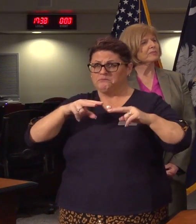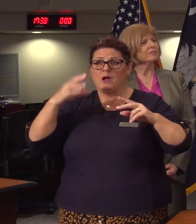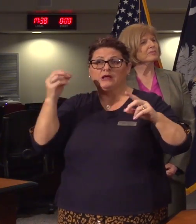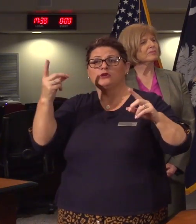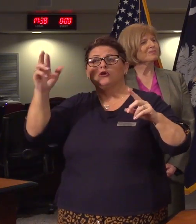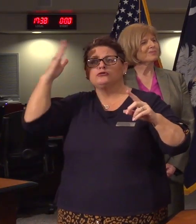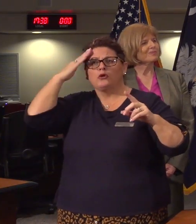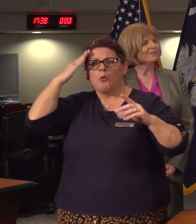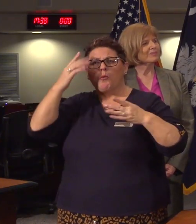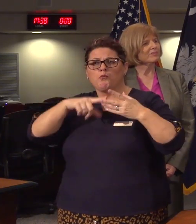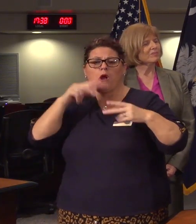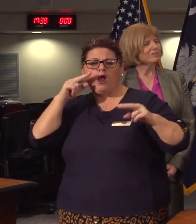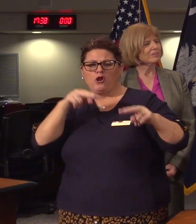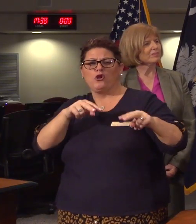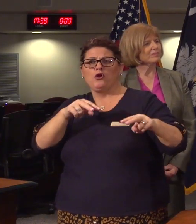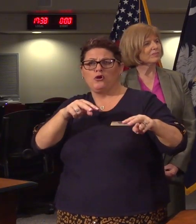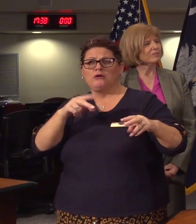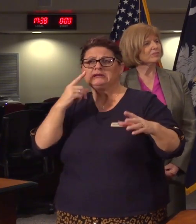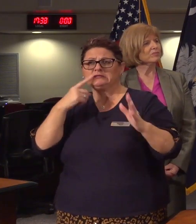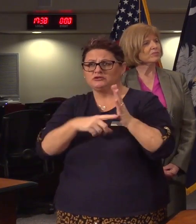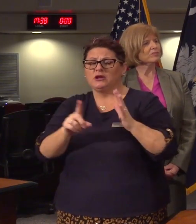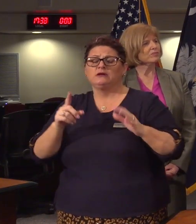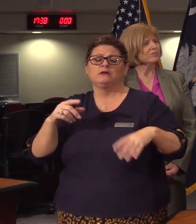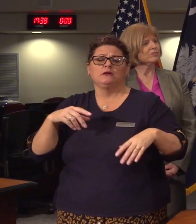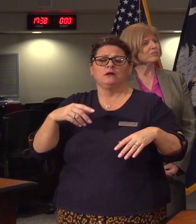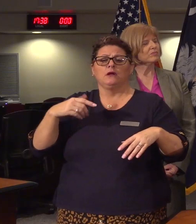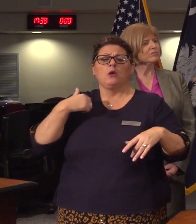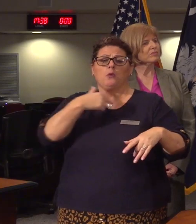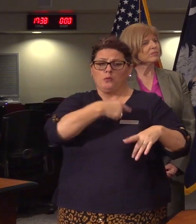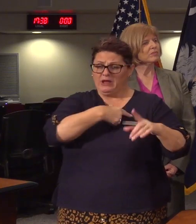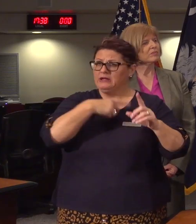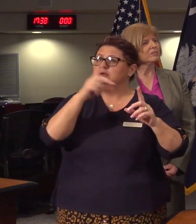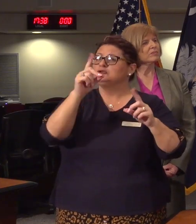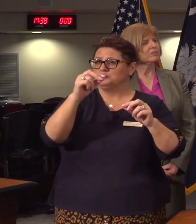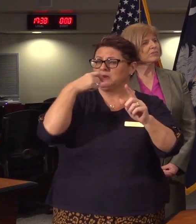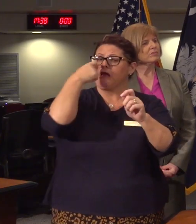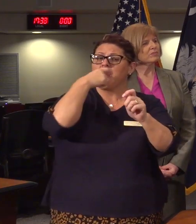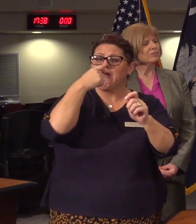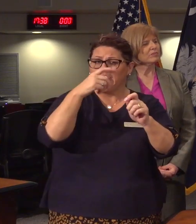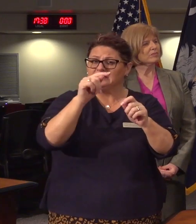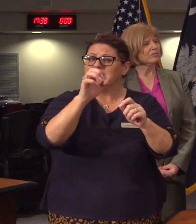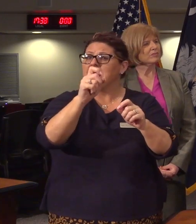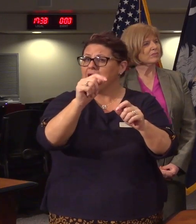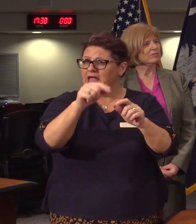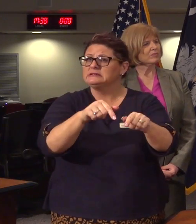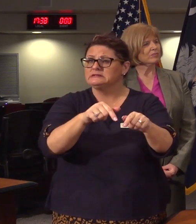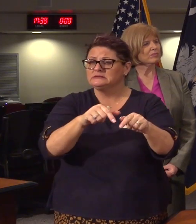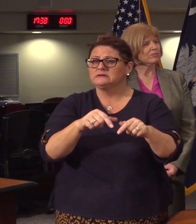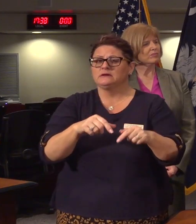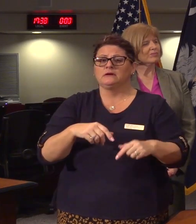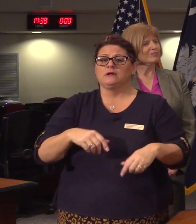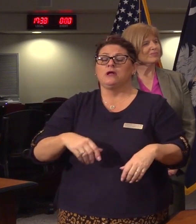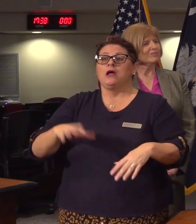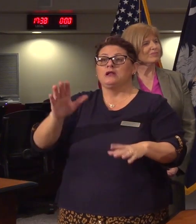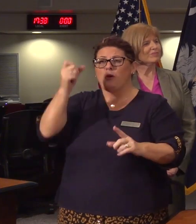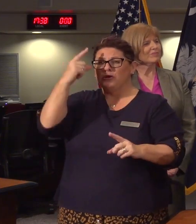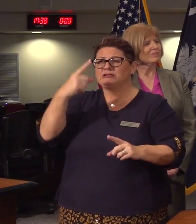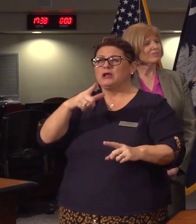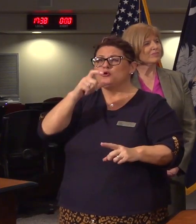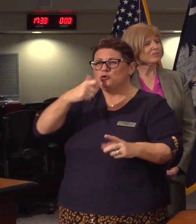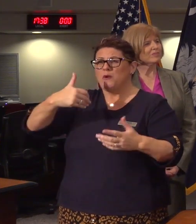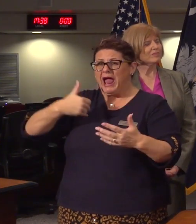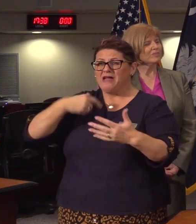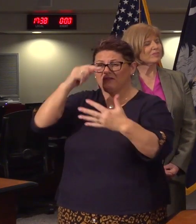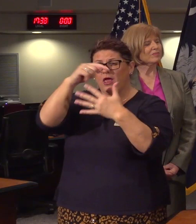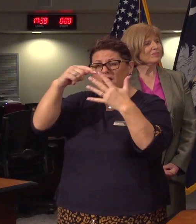for, and we're testing those individuals who meet those criteria, we don't expect to find every person who's diagnosed,